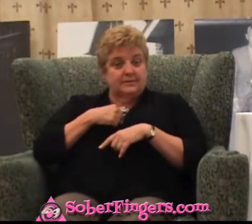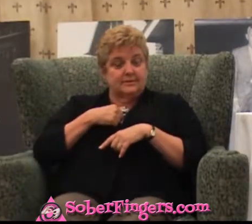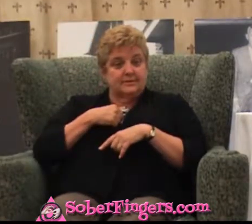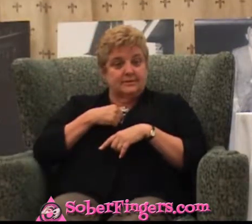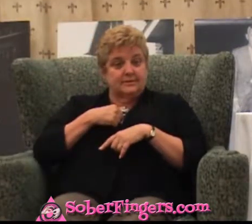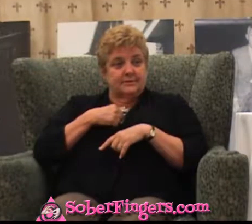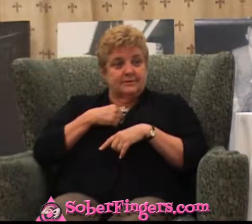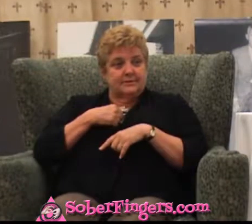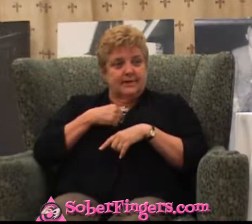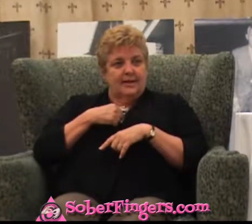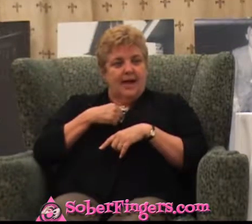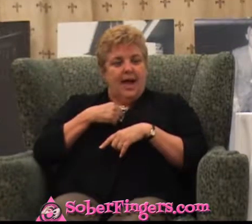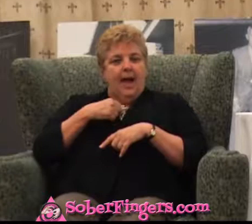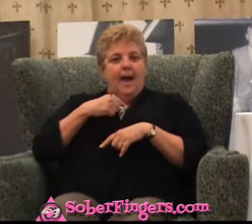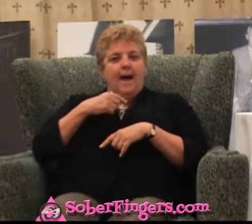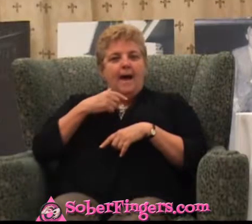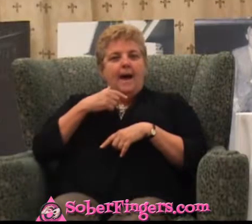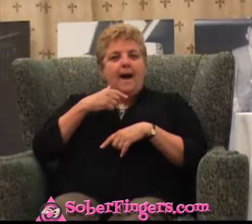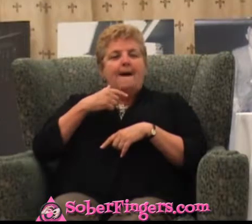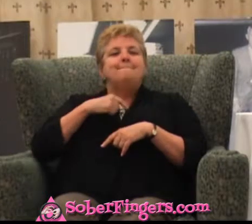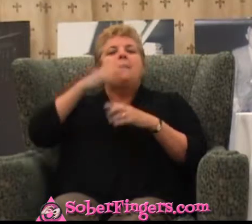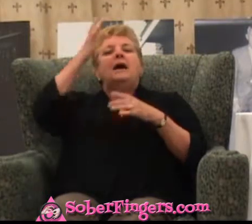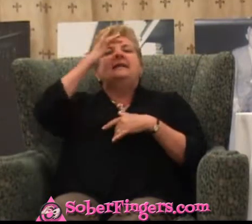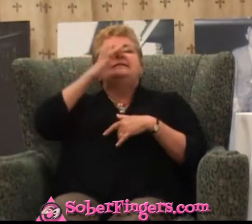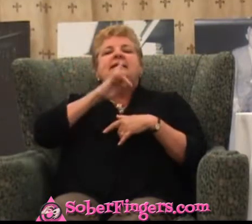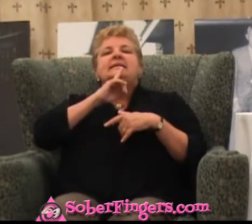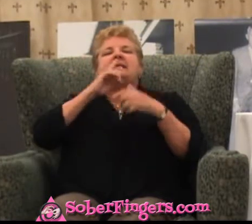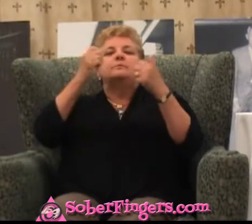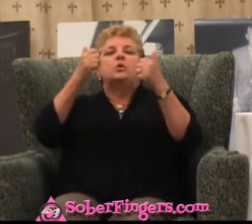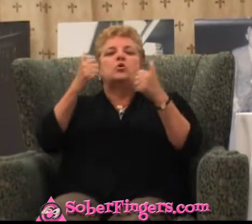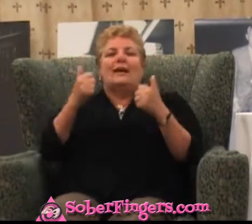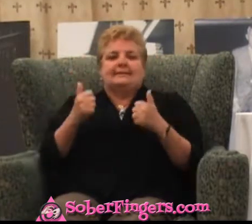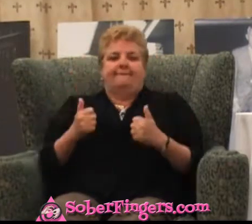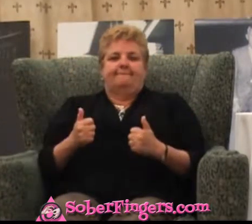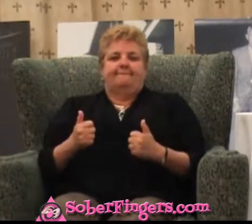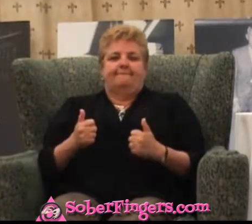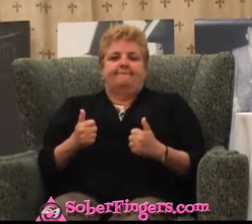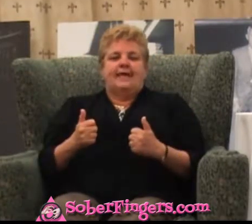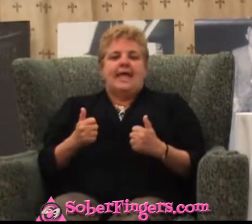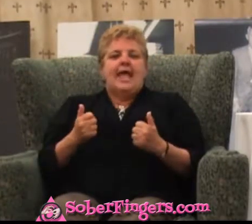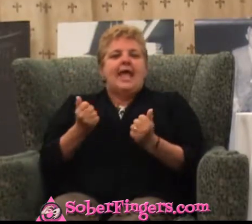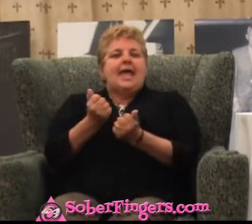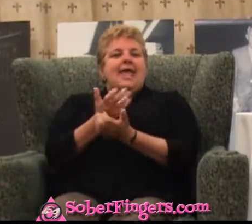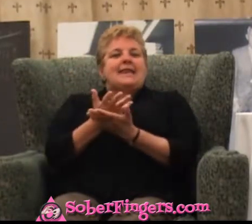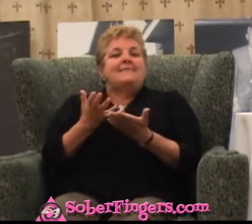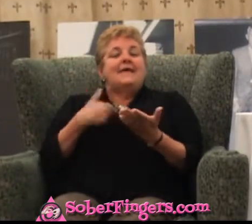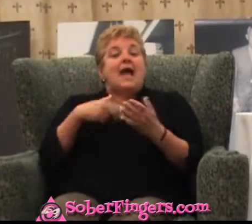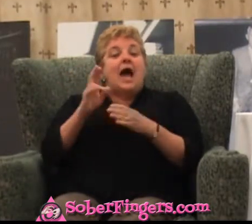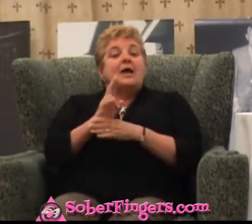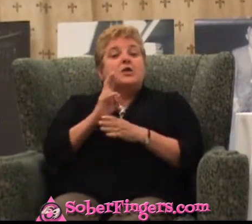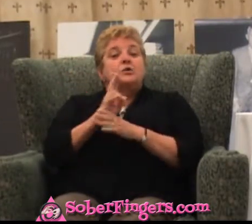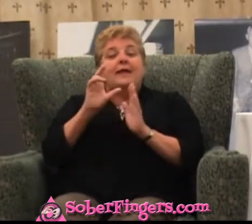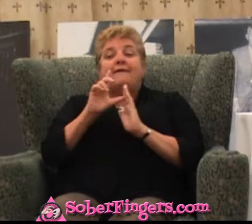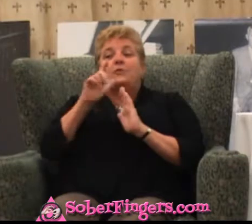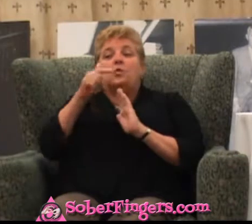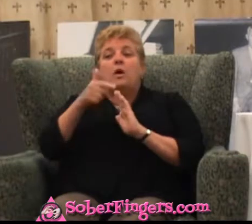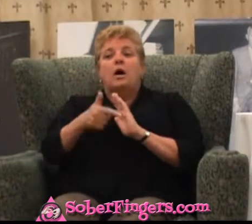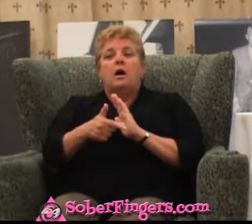my disease is progressive in nature. Because anything I've ever used, after a while, it doesn't seem